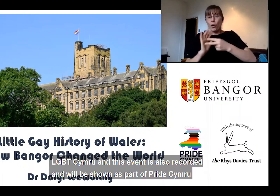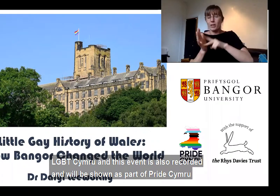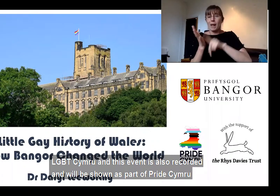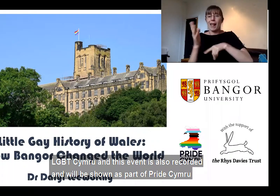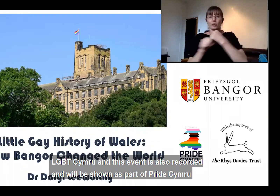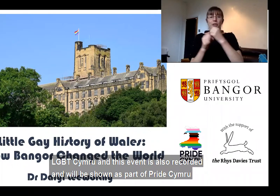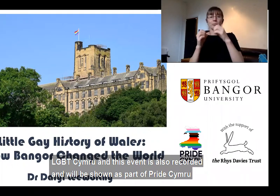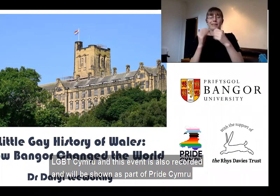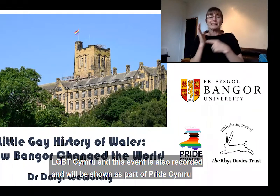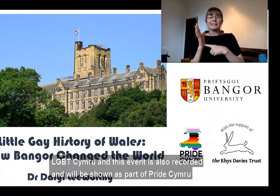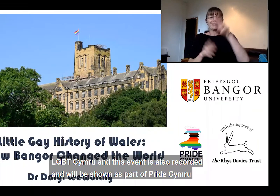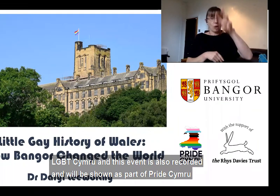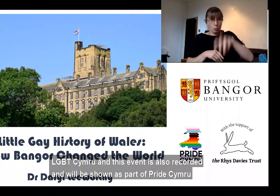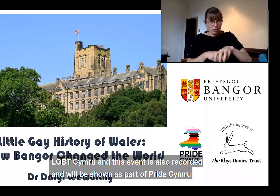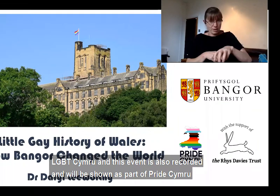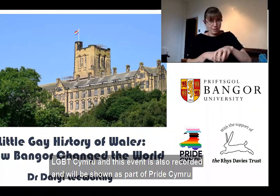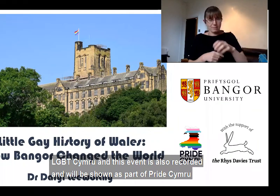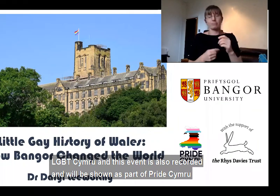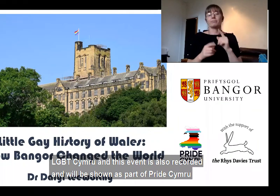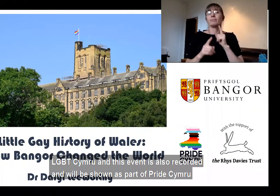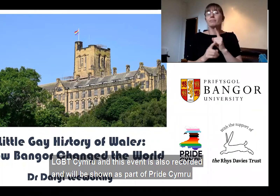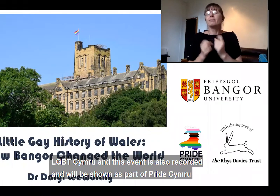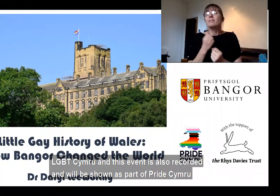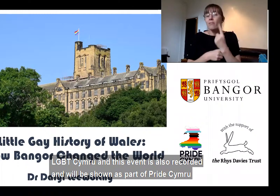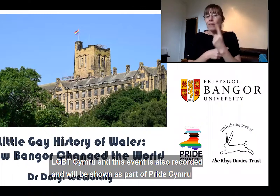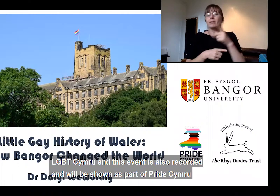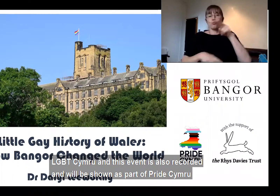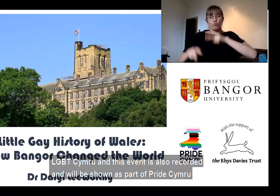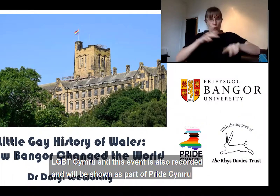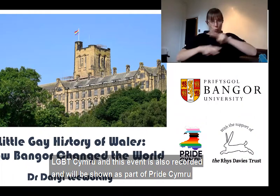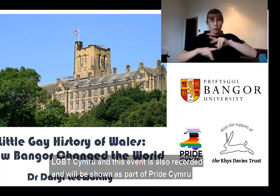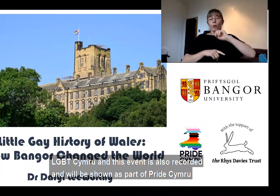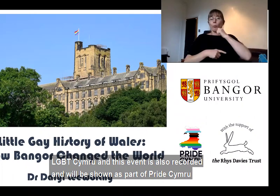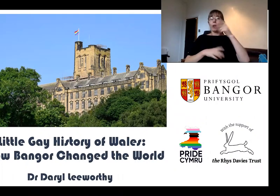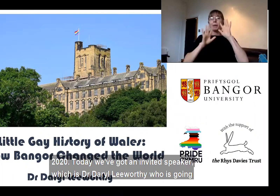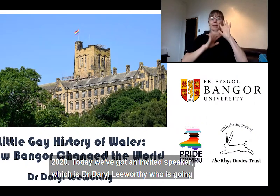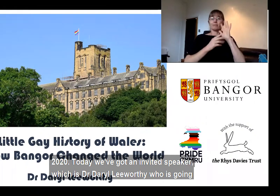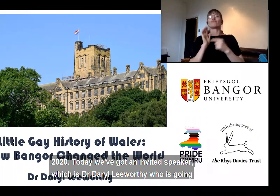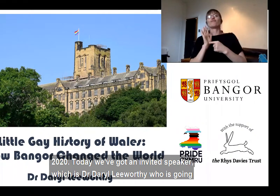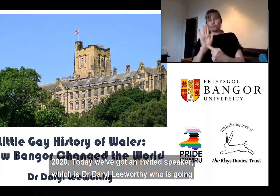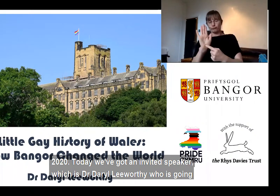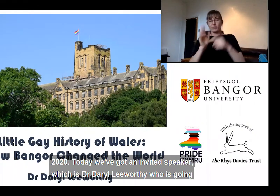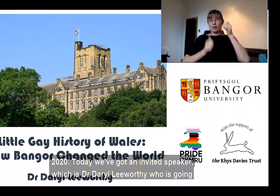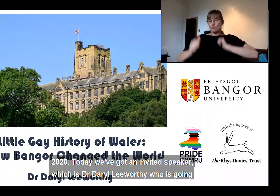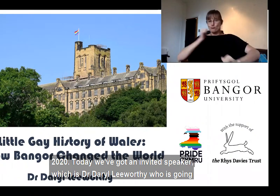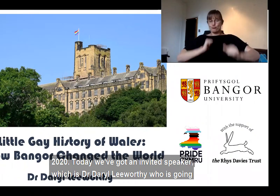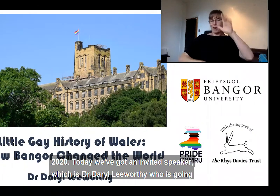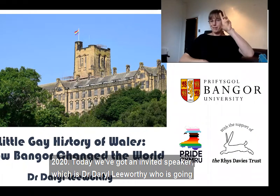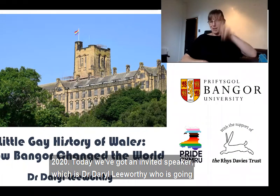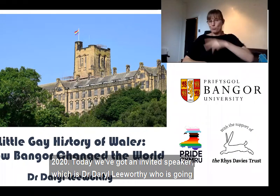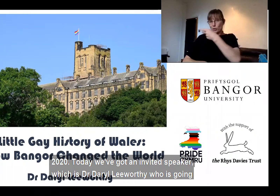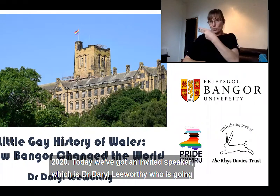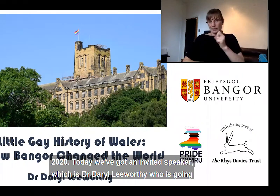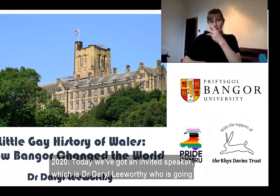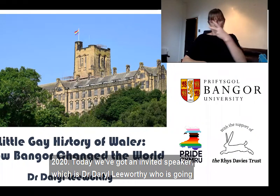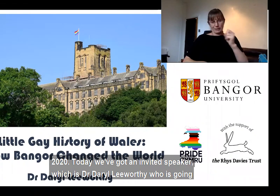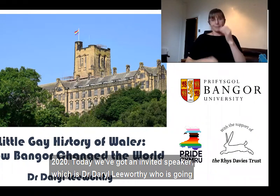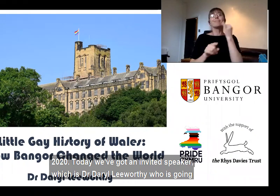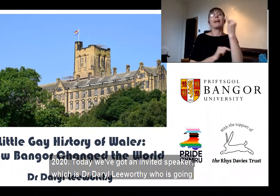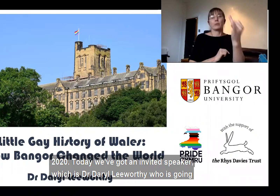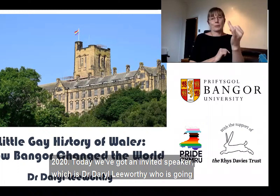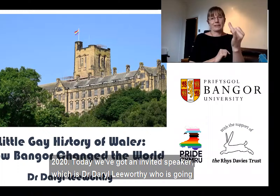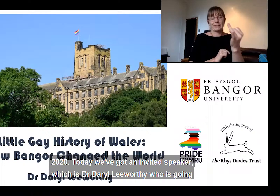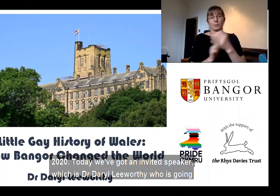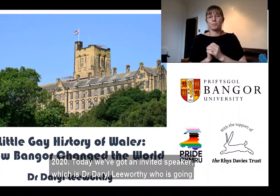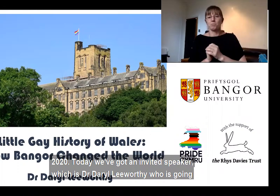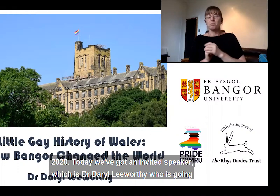Cymru. And this event is also recorded and will be shown as part of Pride Cymru 2020, which will happen next week.